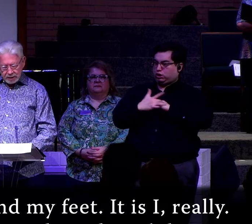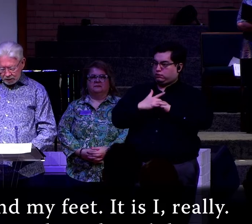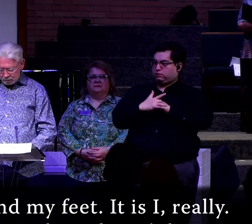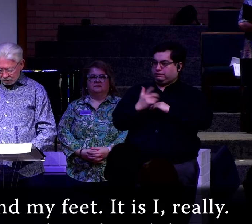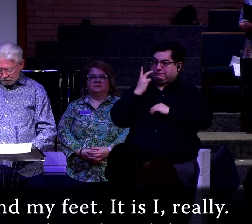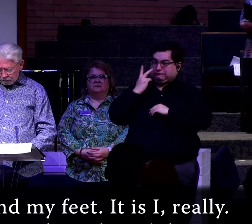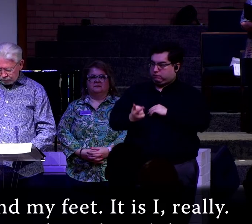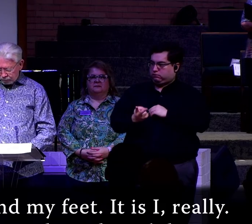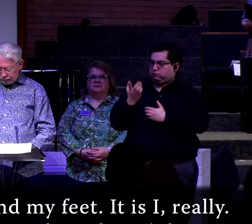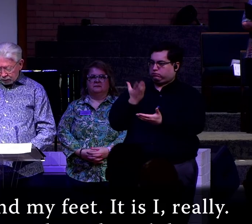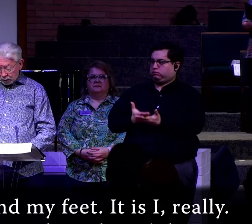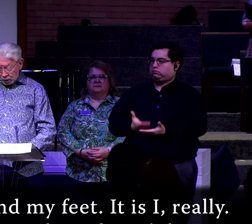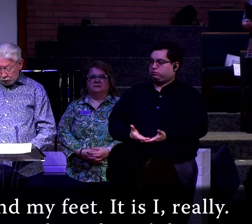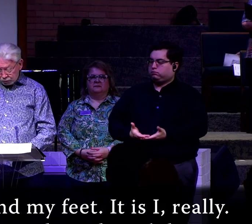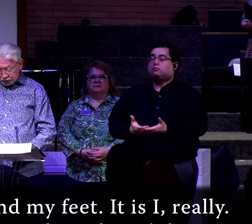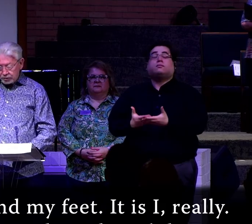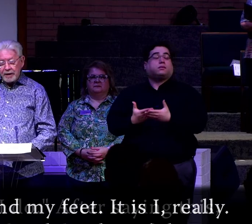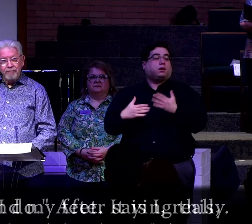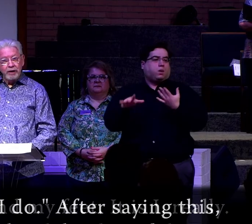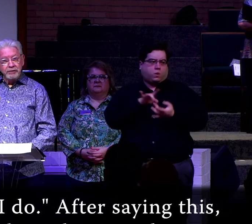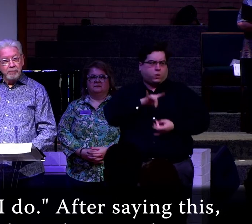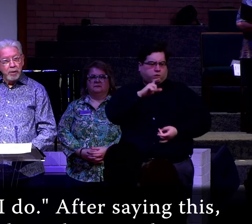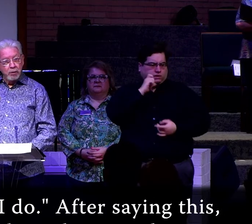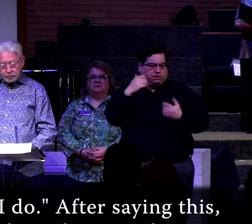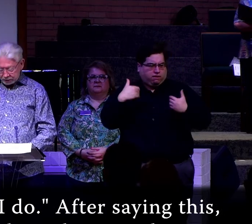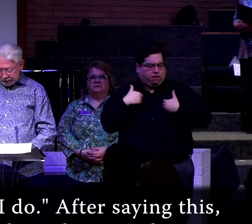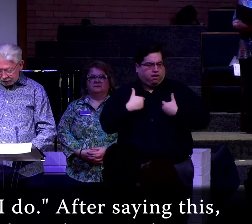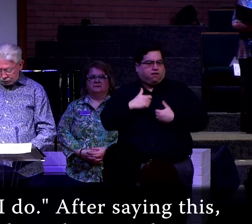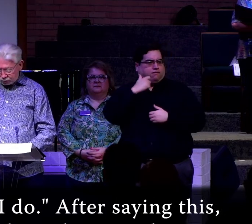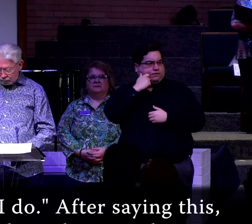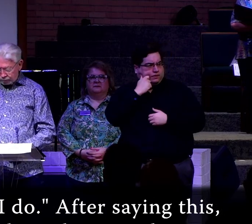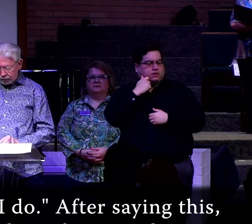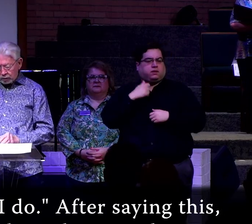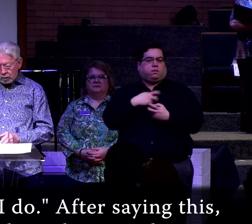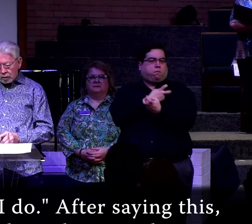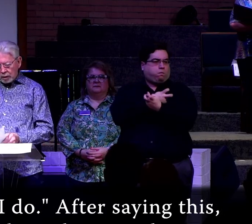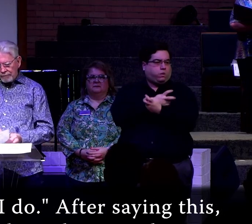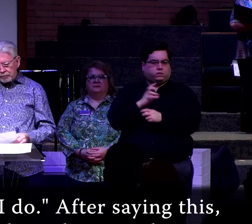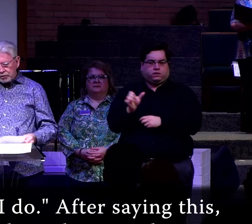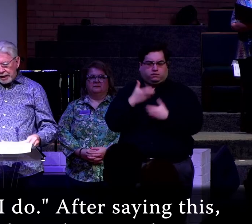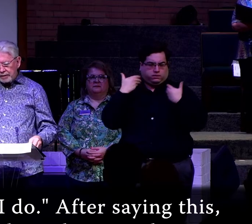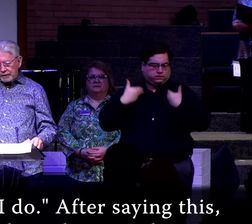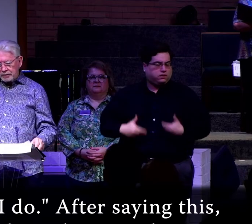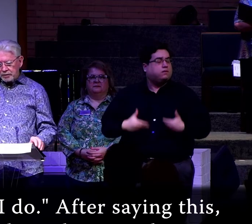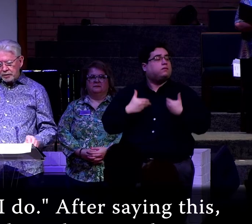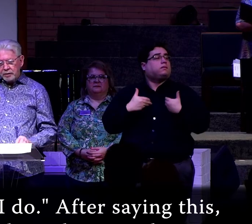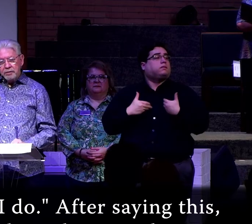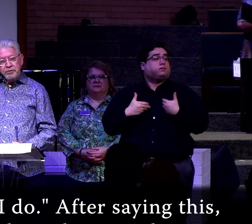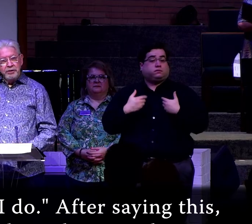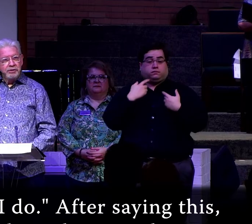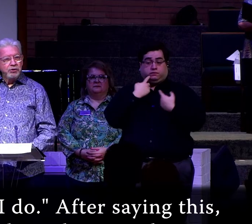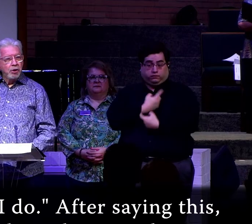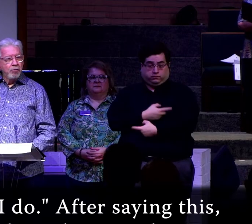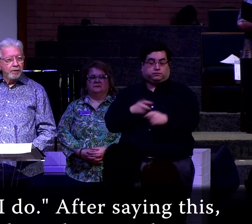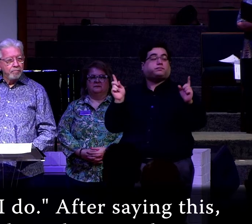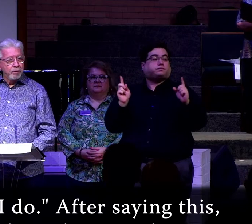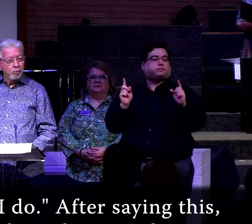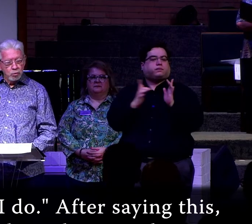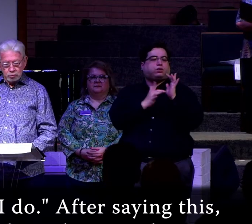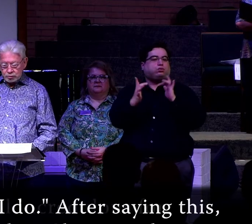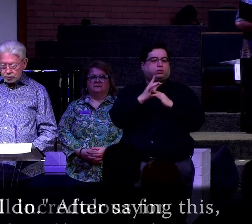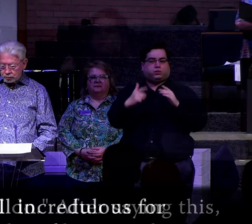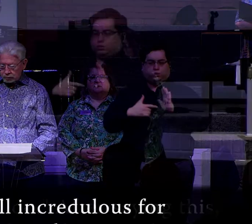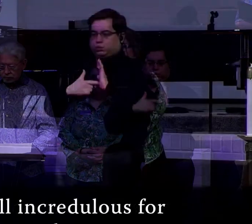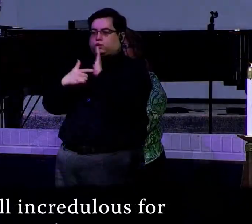and see. A ghost doesn't have flesh and bones as I do." After saying this, Jesus showed them